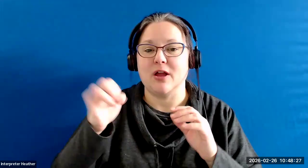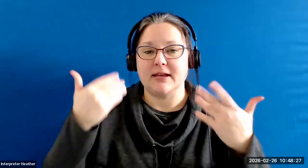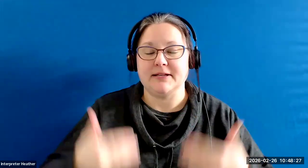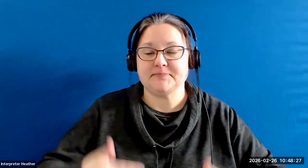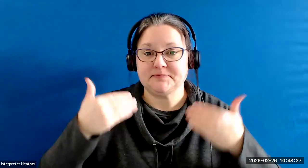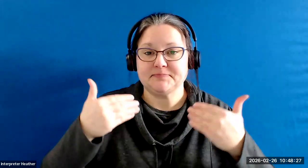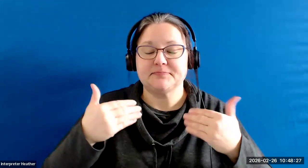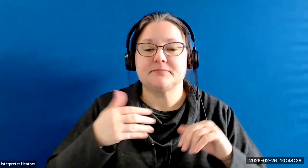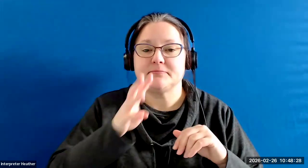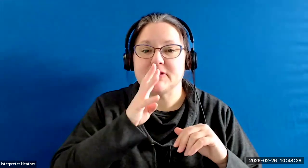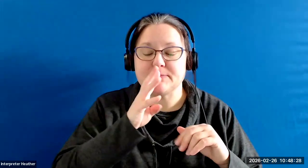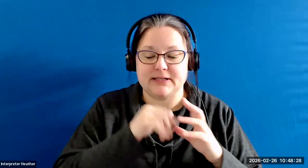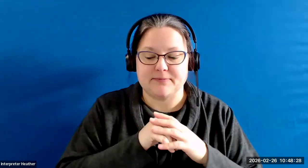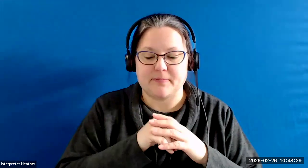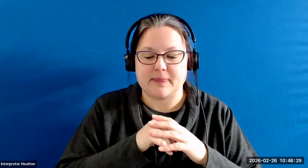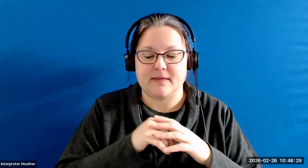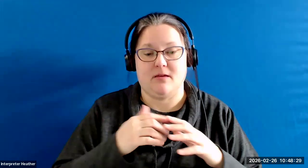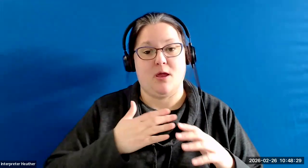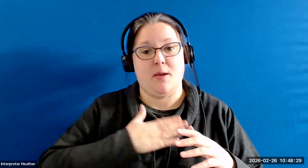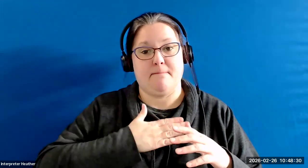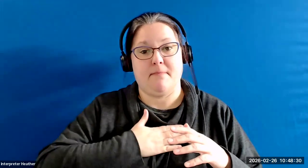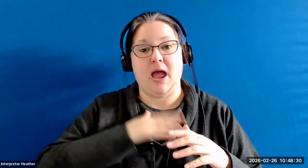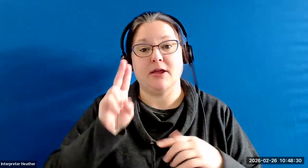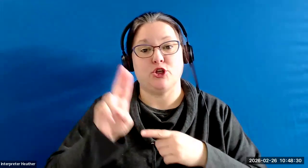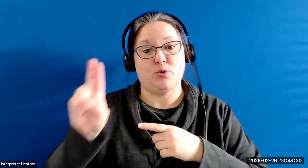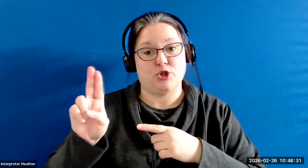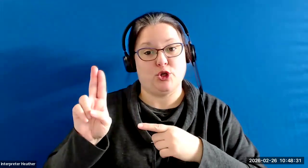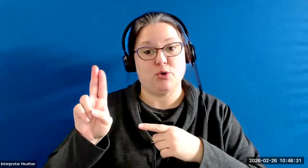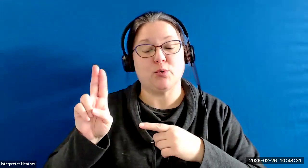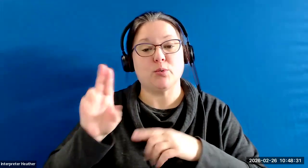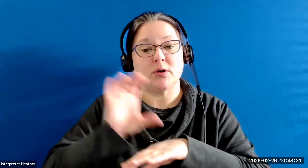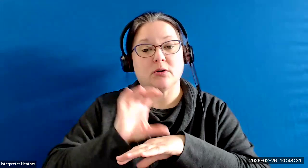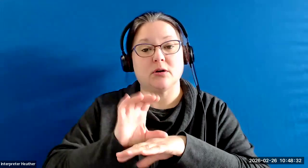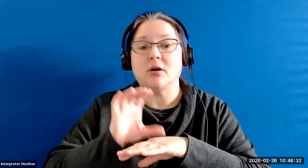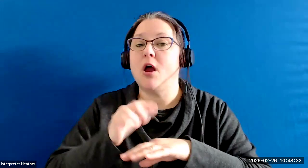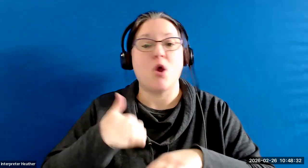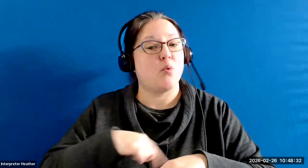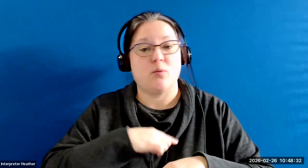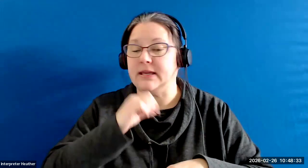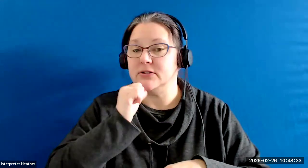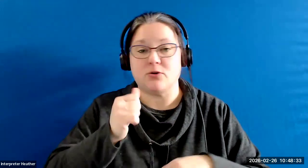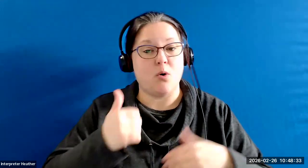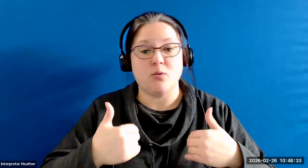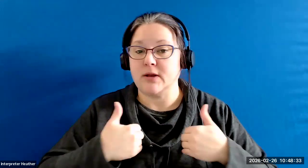that we converted at my UU congregation. We no longer have a membership